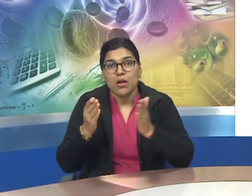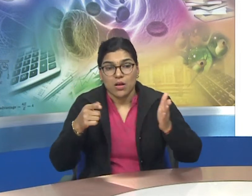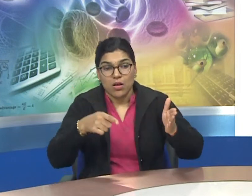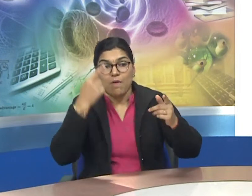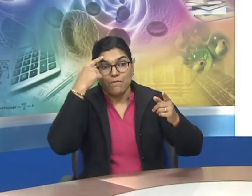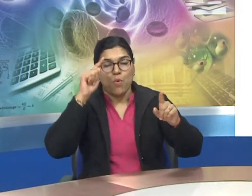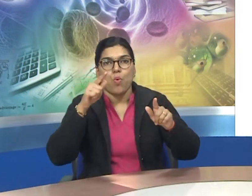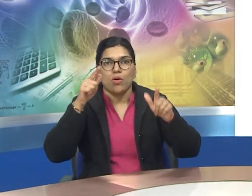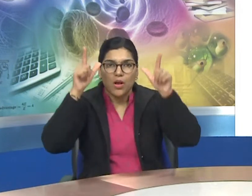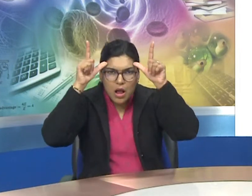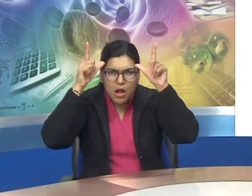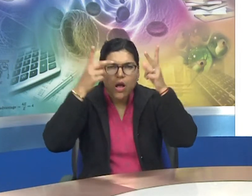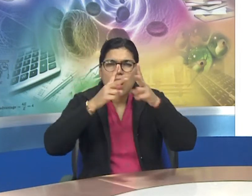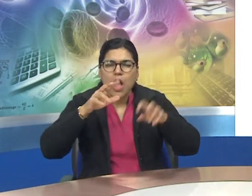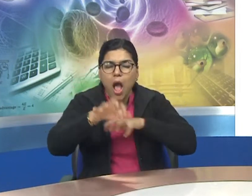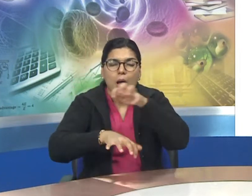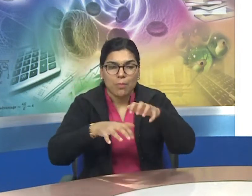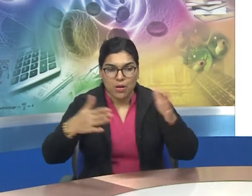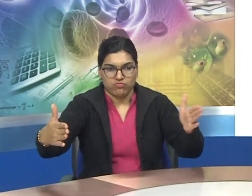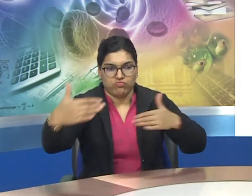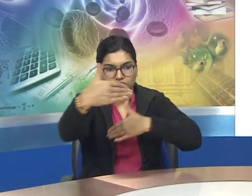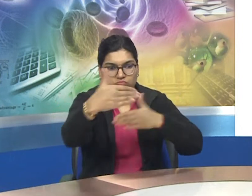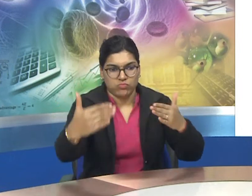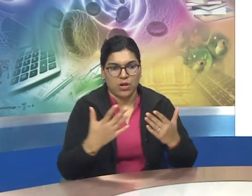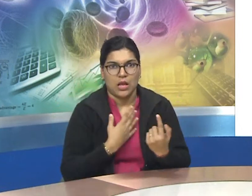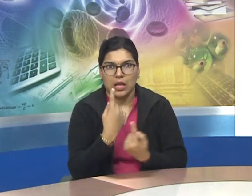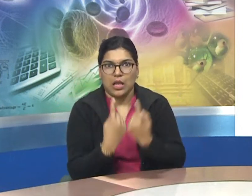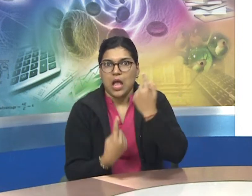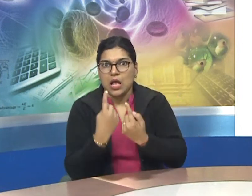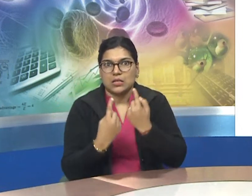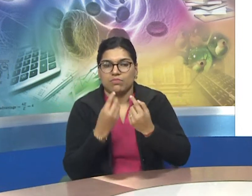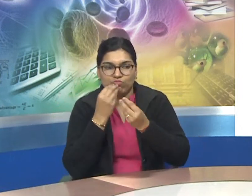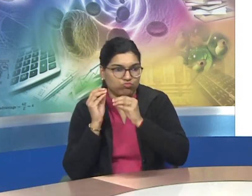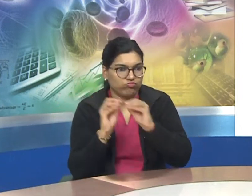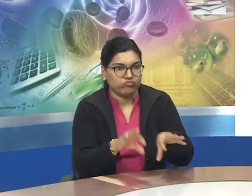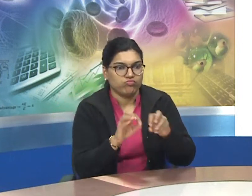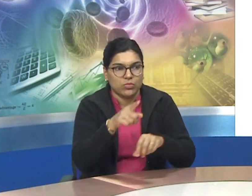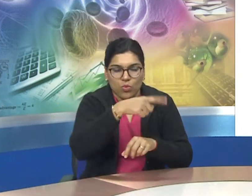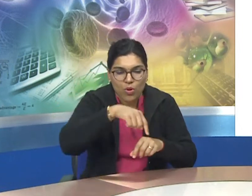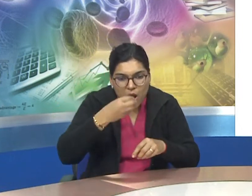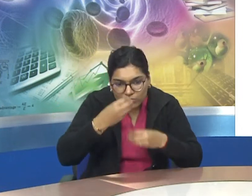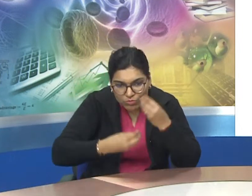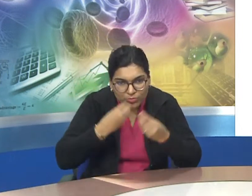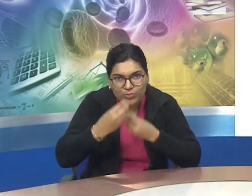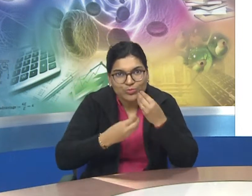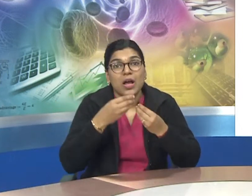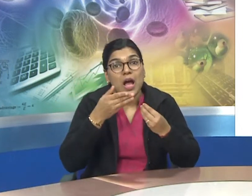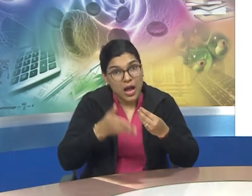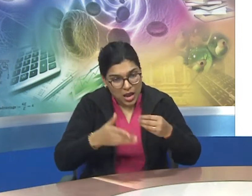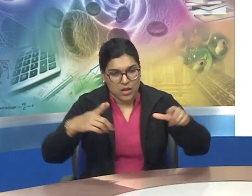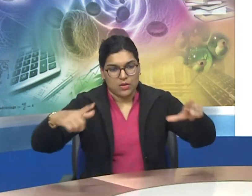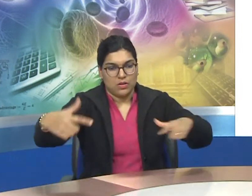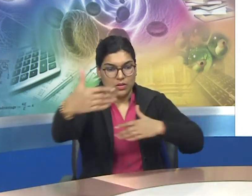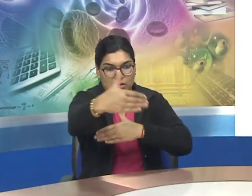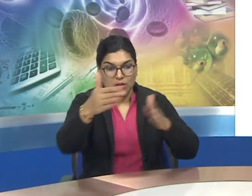for the different types of domestic work or domestic